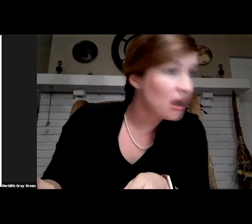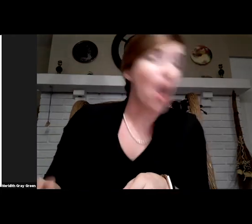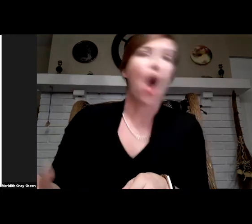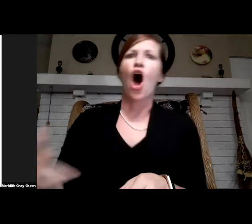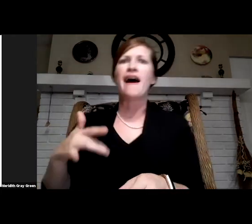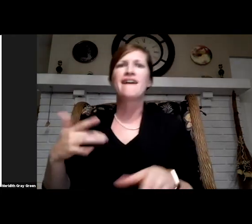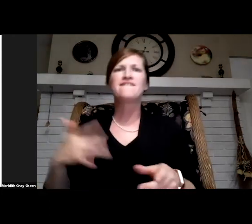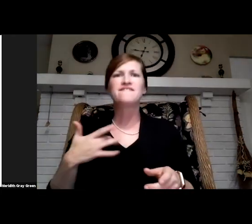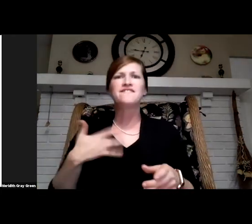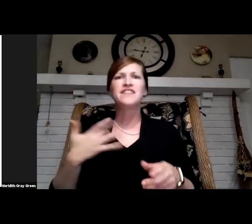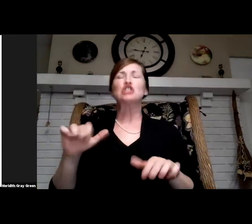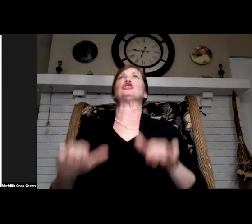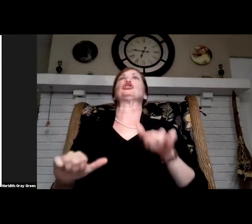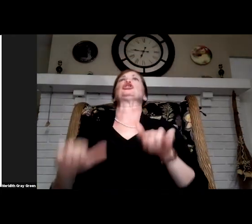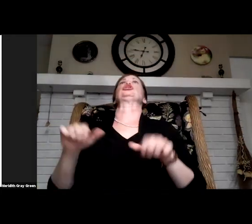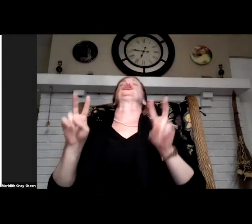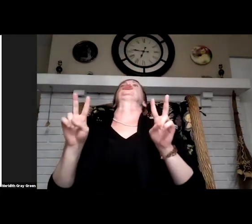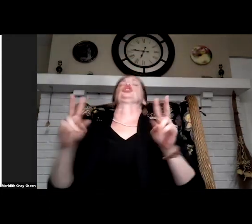Yeah.